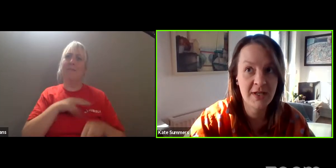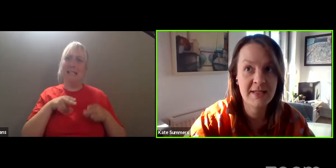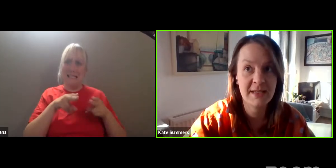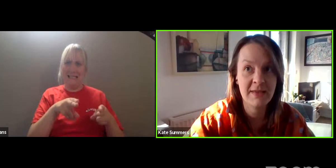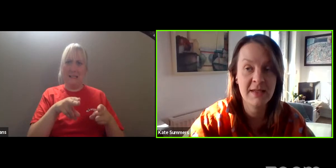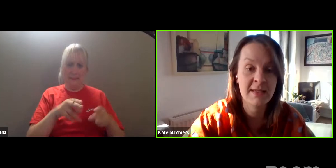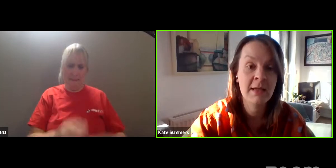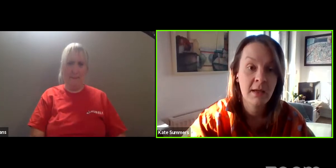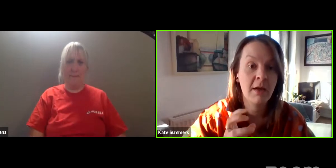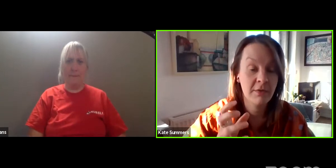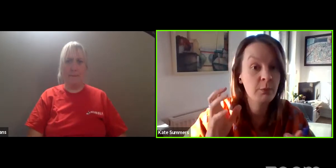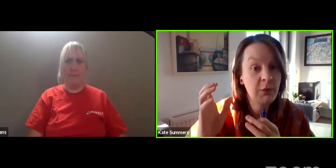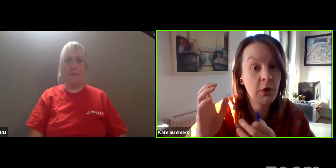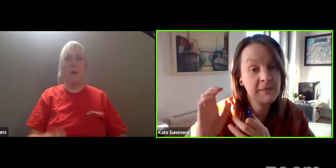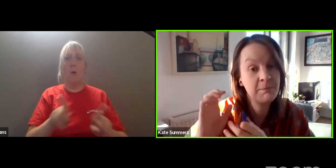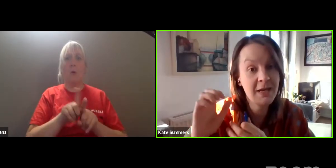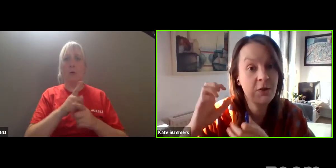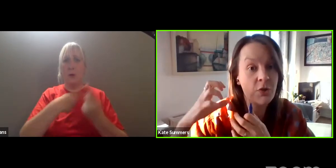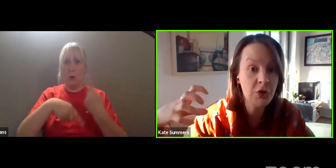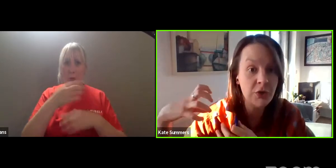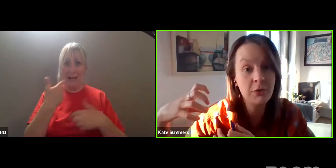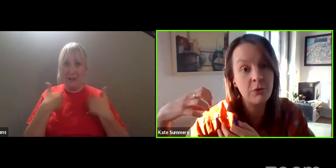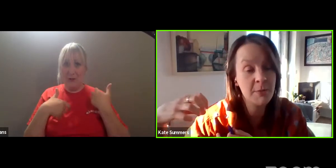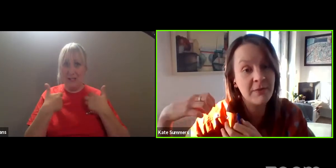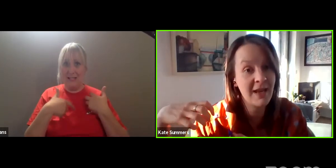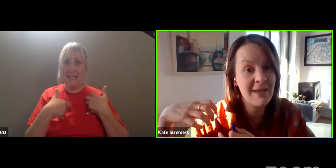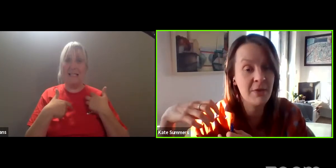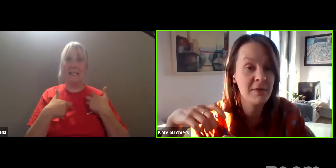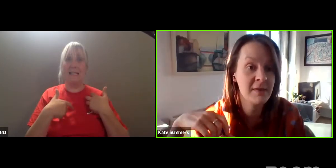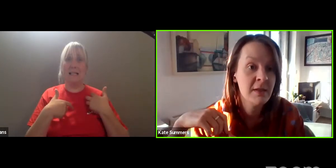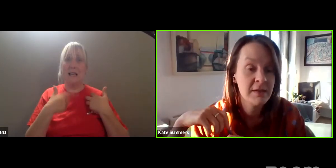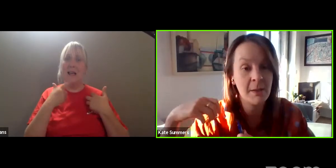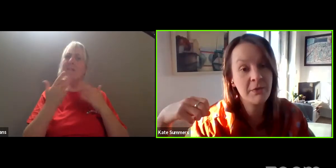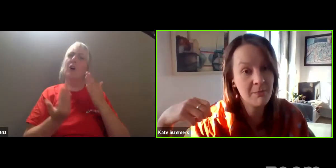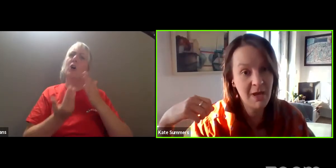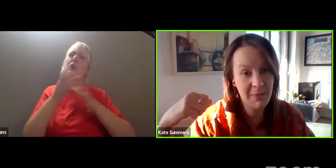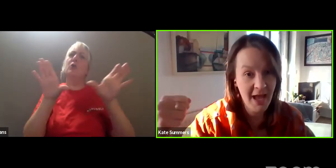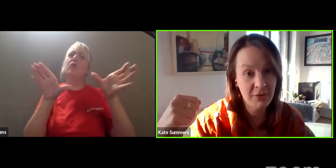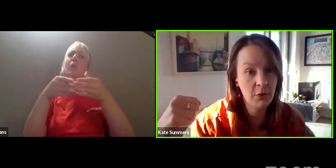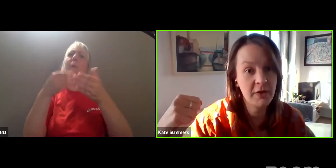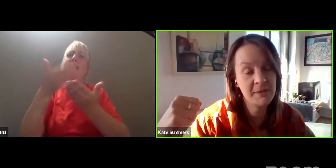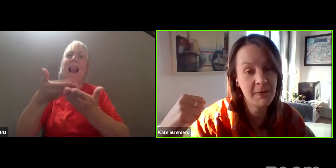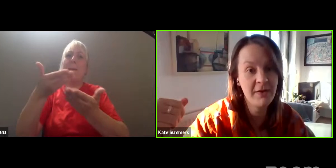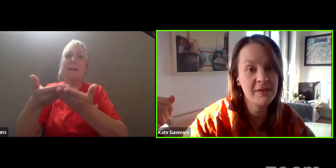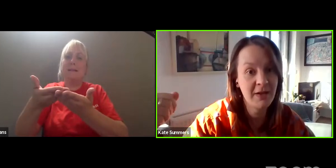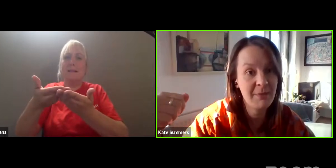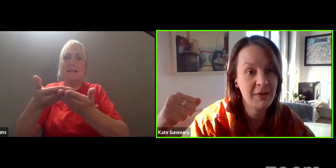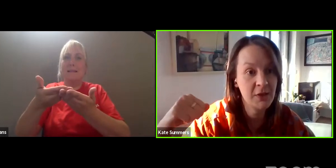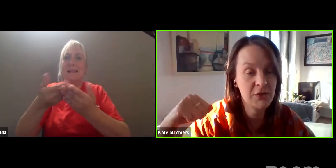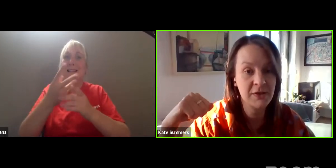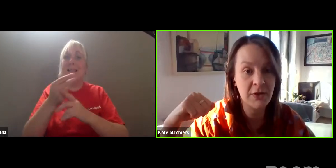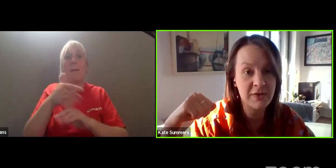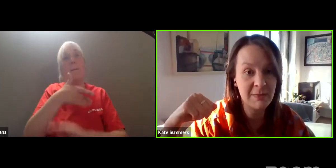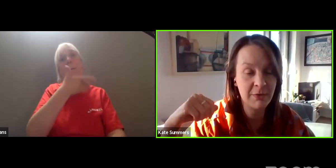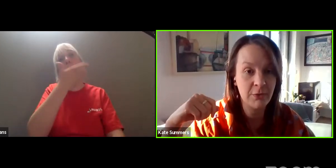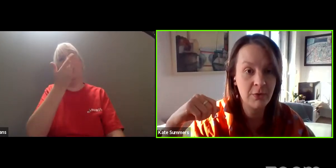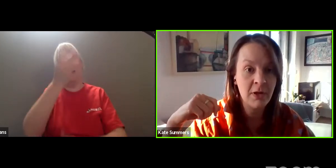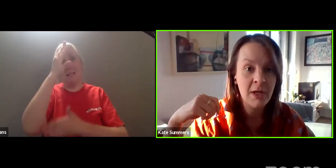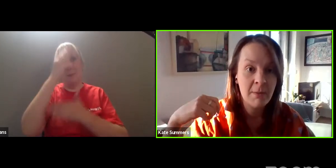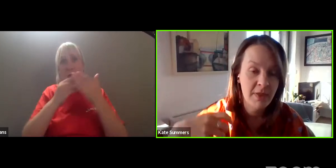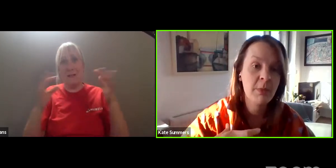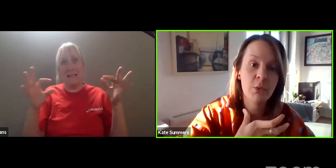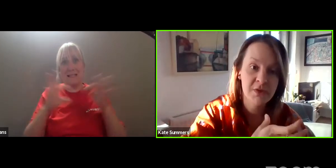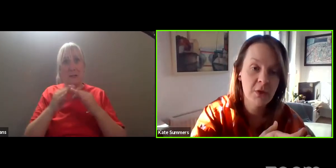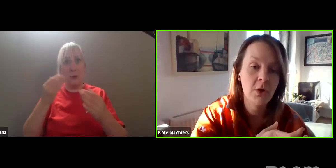particularly interested in this kind of, we've got this big new group of claimants, some of whom maybe haven't got experience of claiming social security